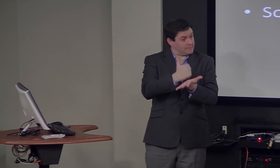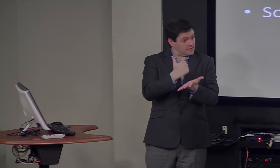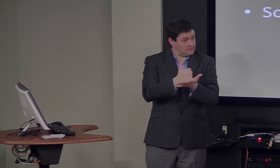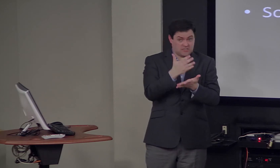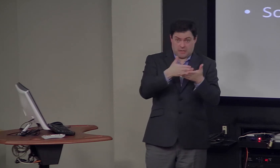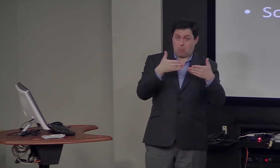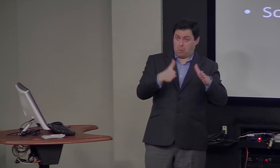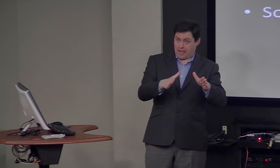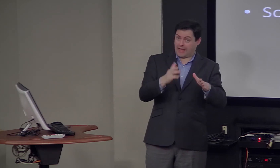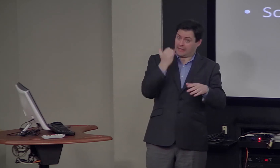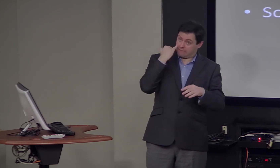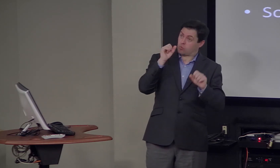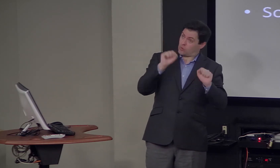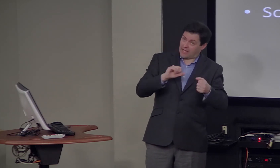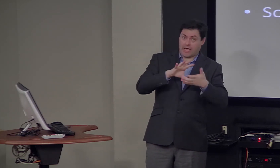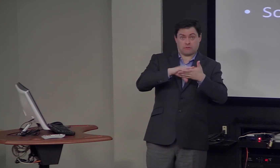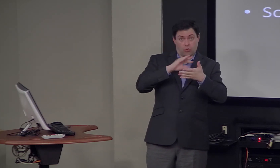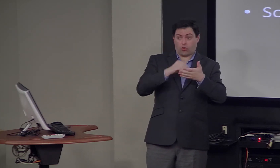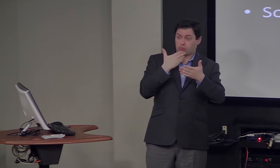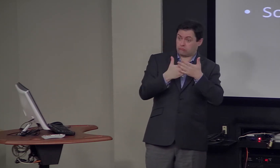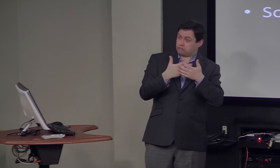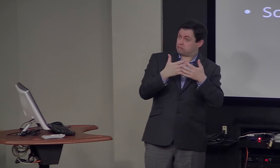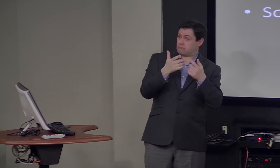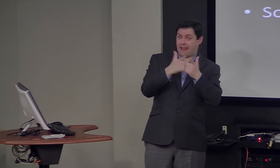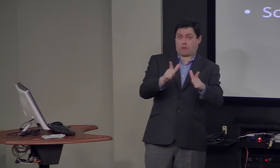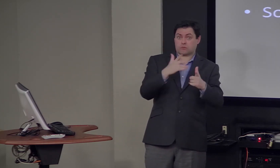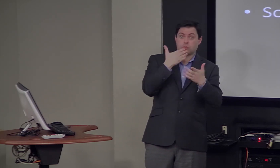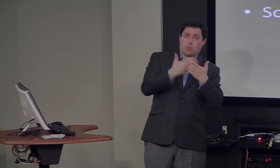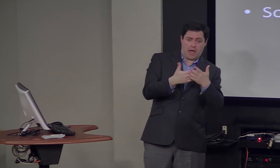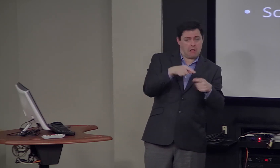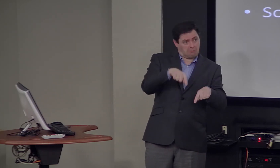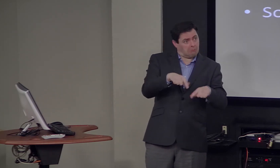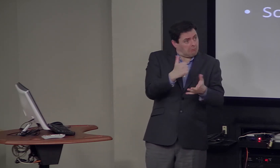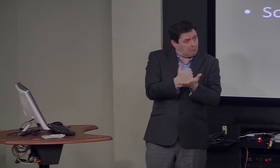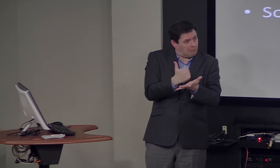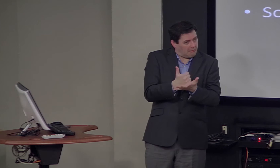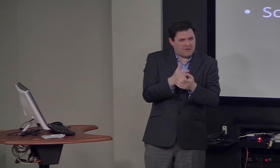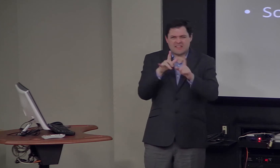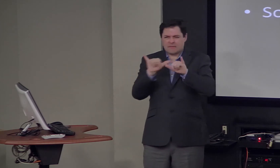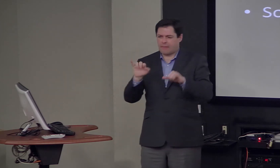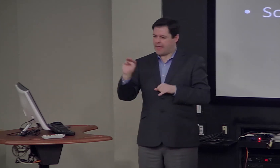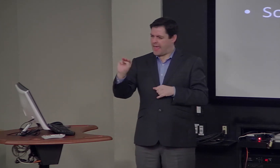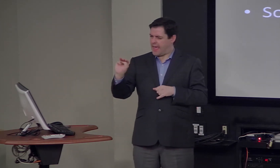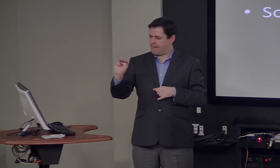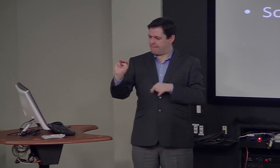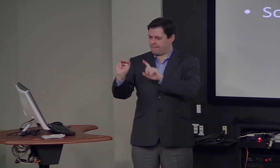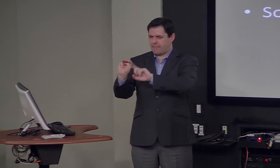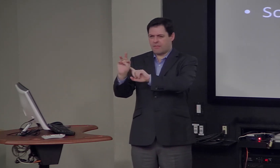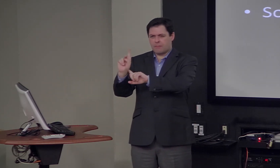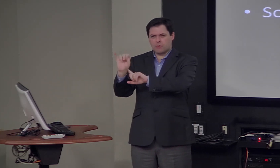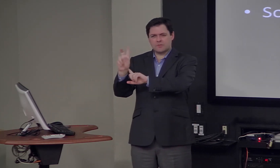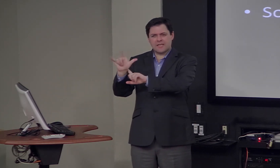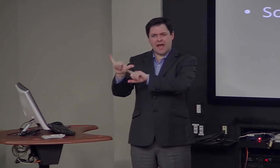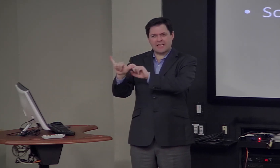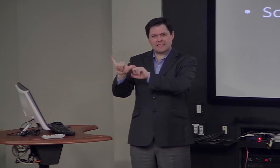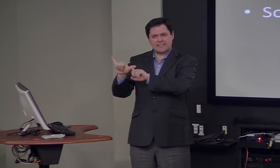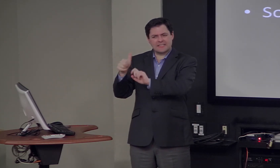if, having an L2 language, if you're good at learning a language in general, that would make you better suited for learning